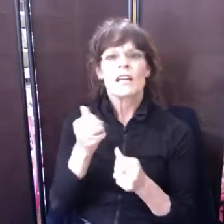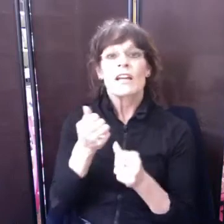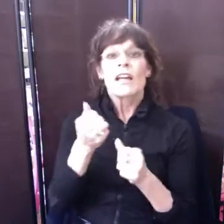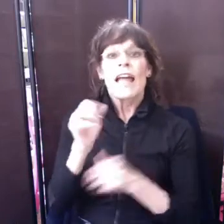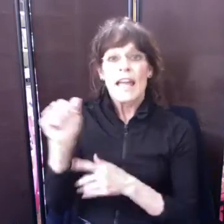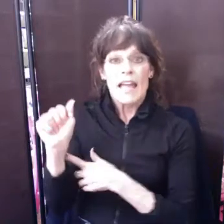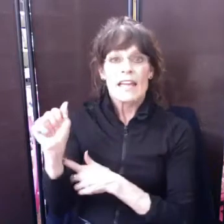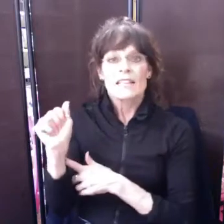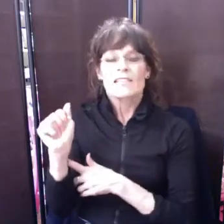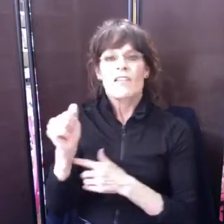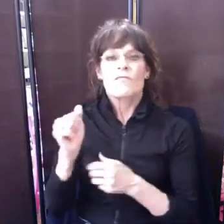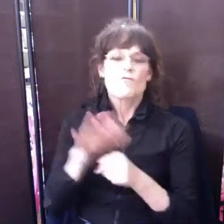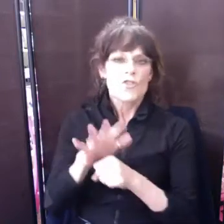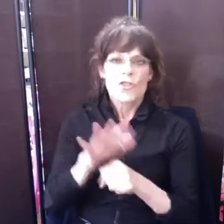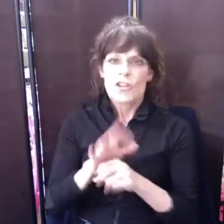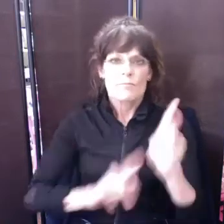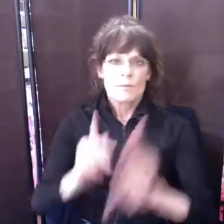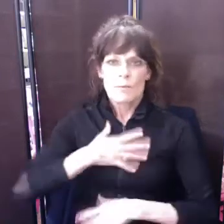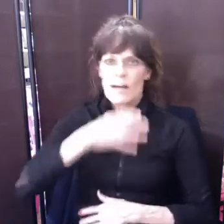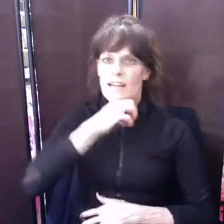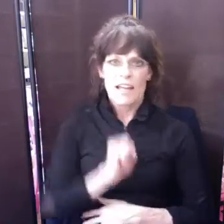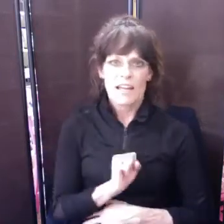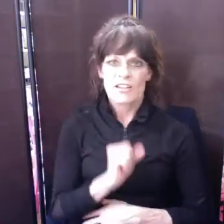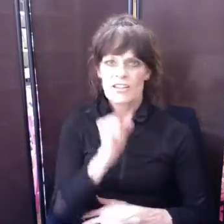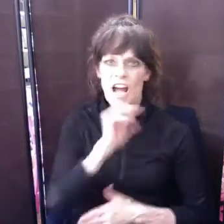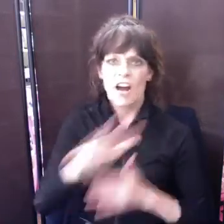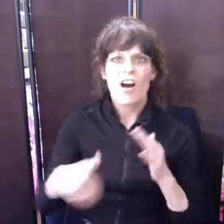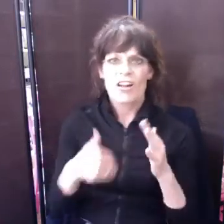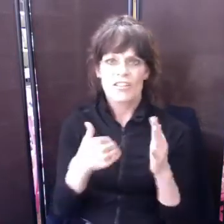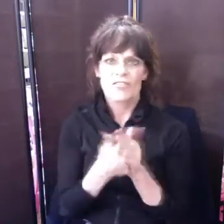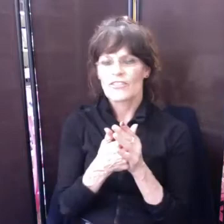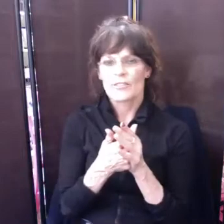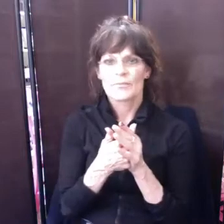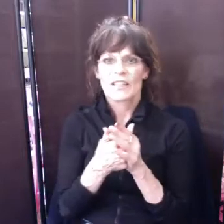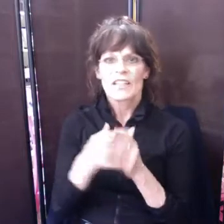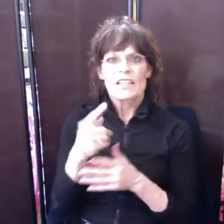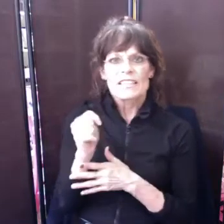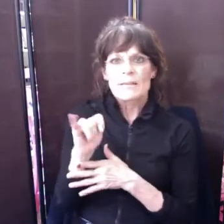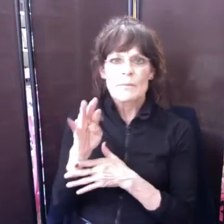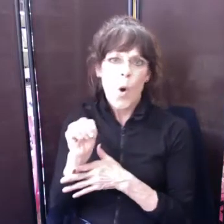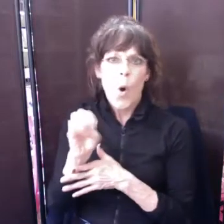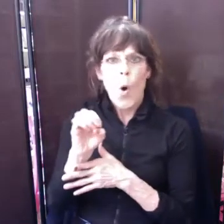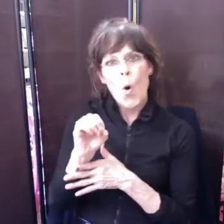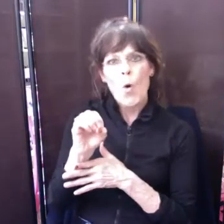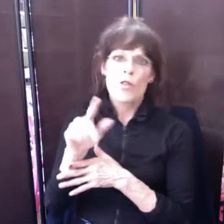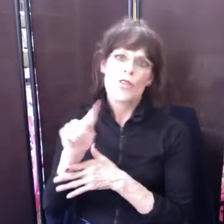not all of them, you know, took Timothy Leary's, you know, admonition to heart to tune in, turn on, and drop out. But I